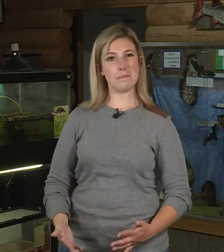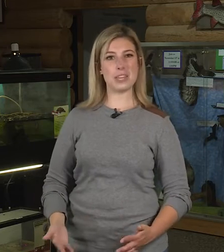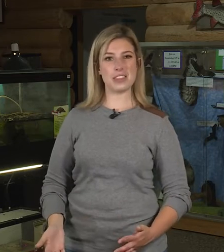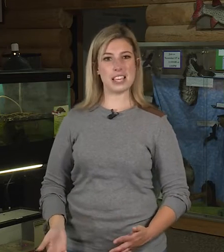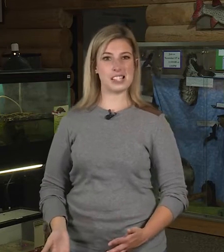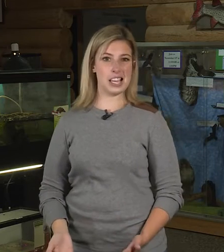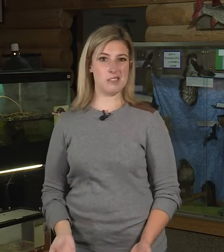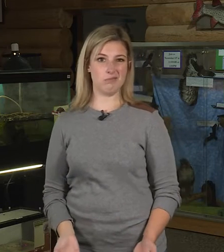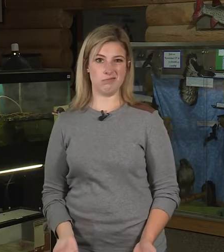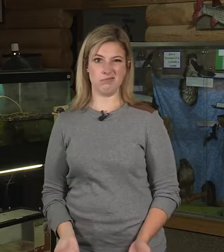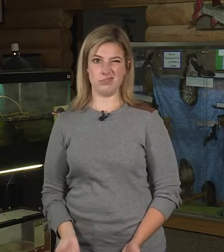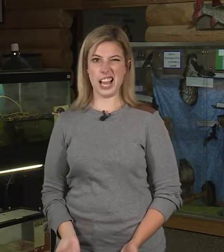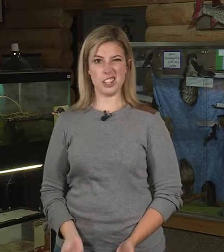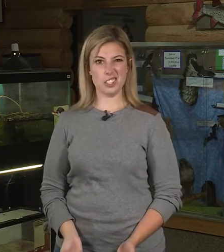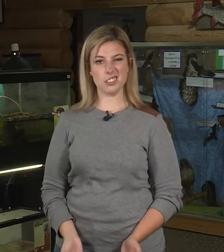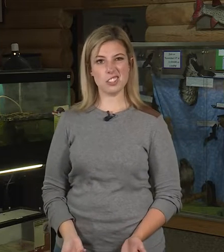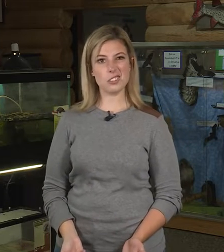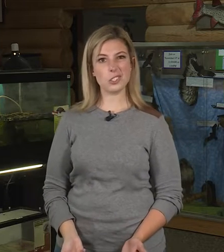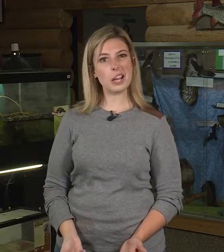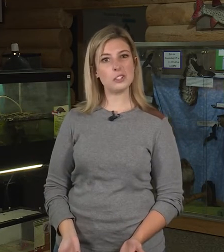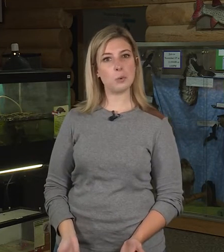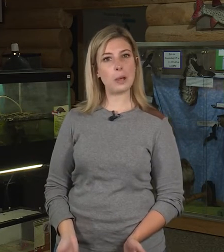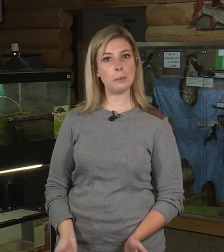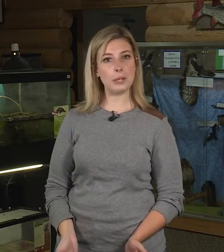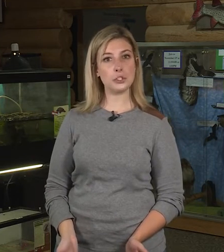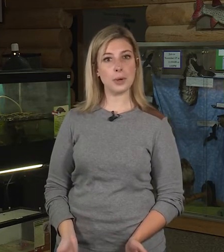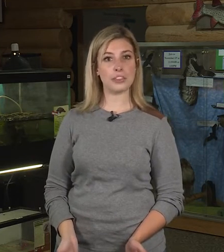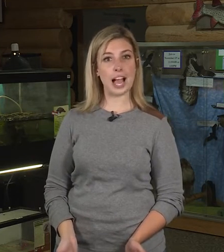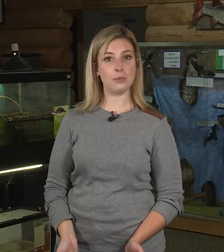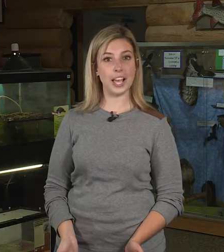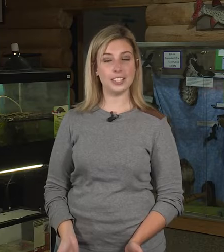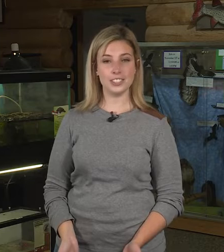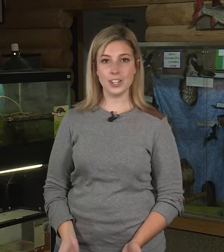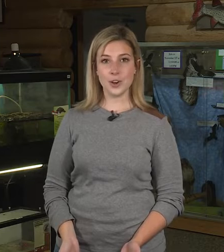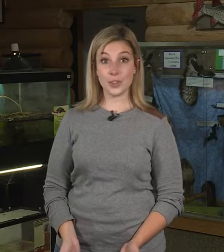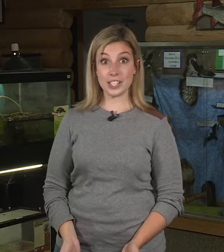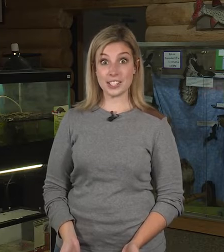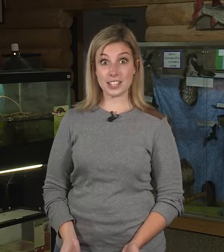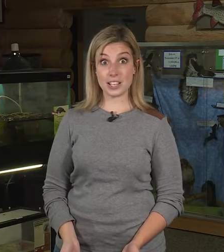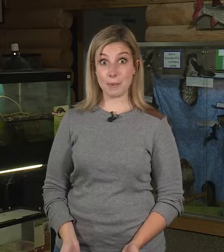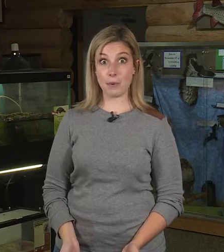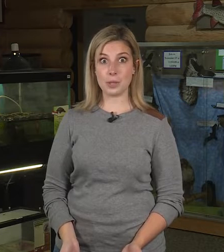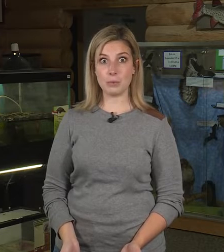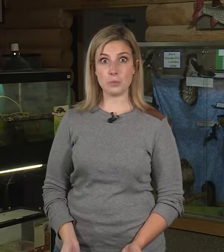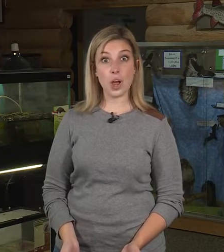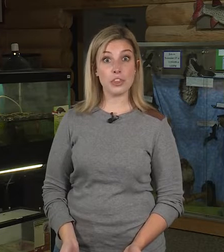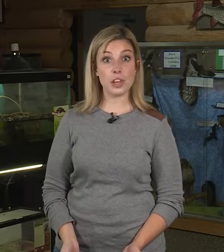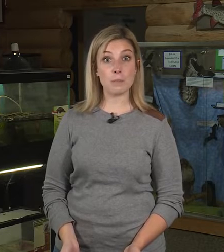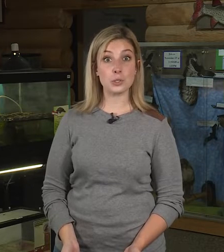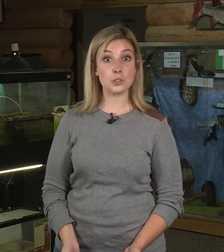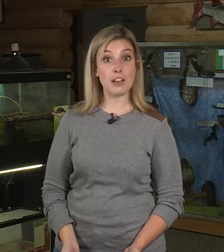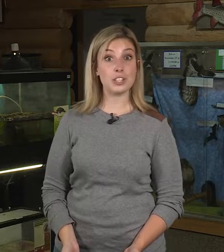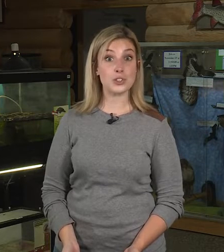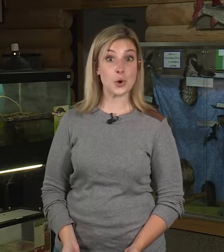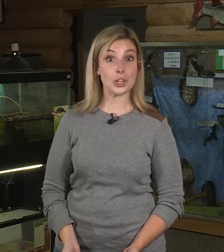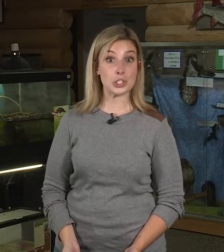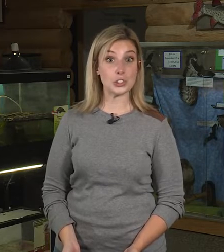be thinking, that looks a little strange. Why would we do it that way? Well, let's think about maybe what the number 7 is going to look